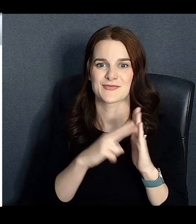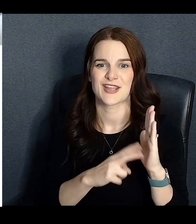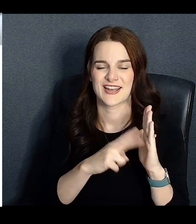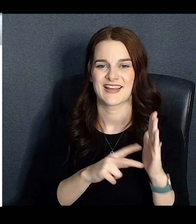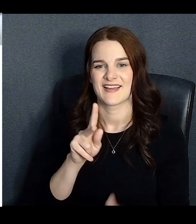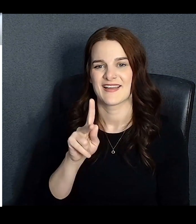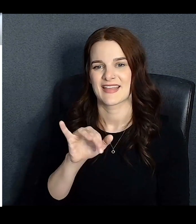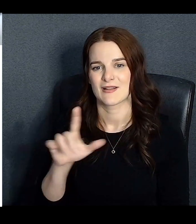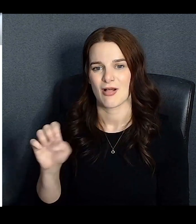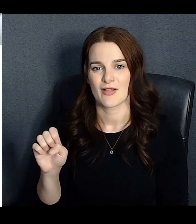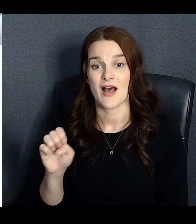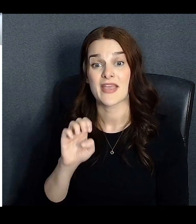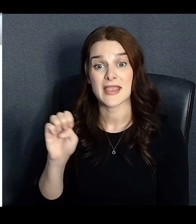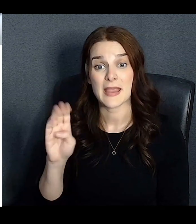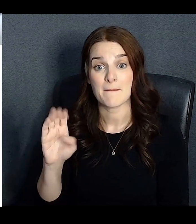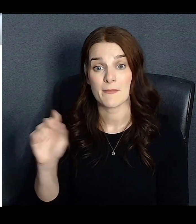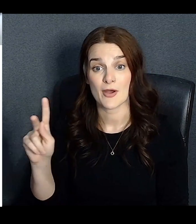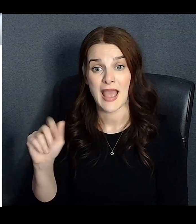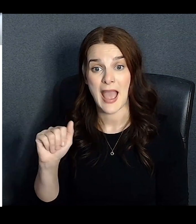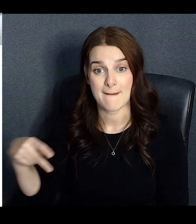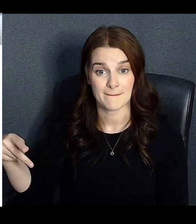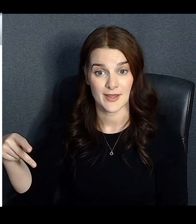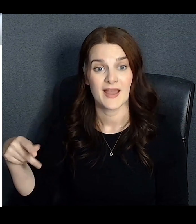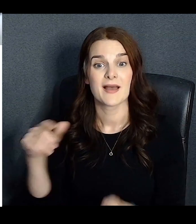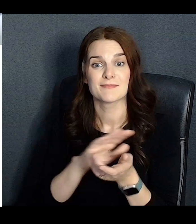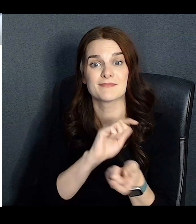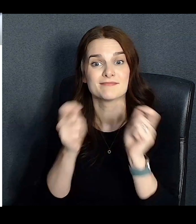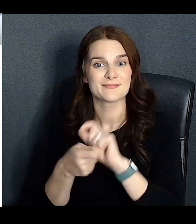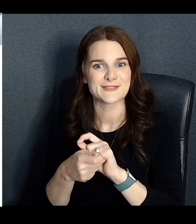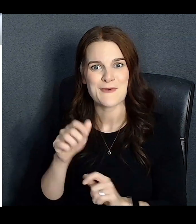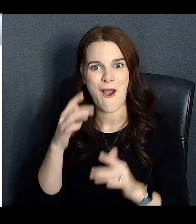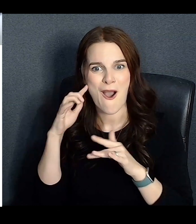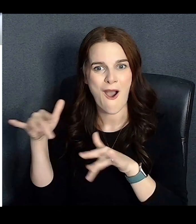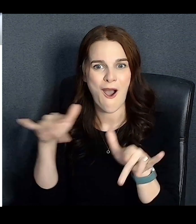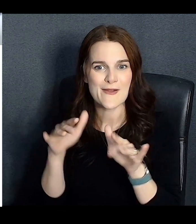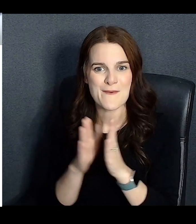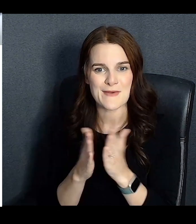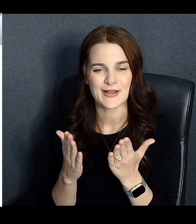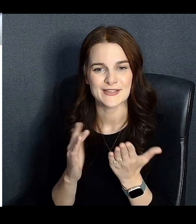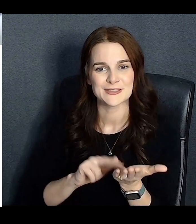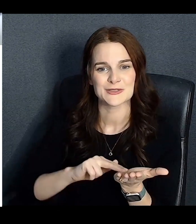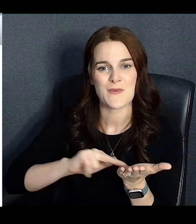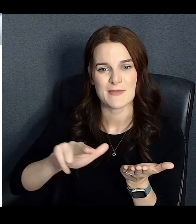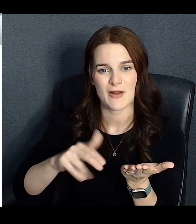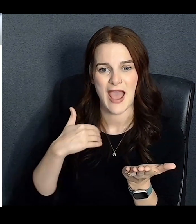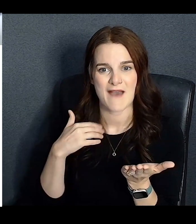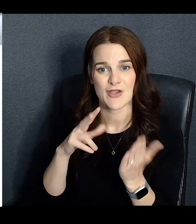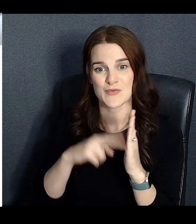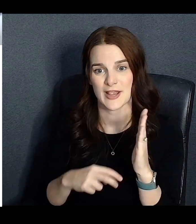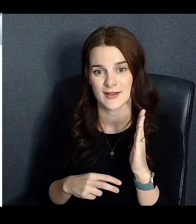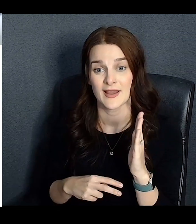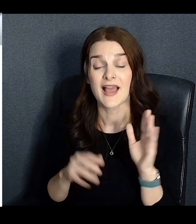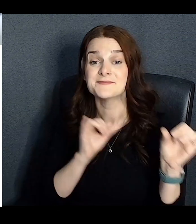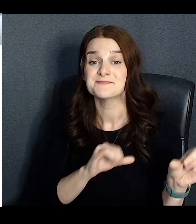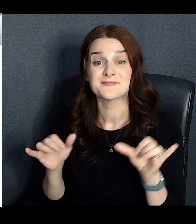can read Kindle on the Kindle ebook app. I can just make my Kindle ebook into an audiobook by just swiping down and having